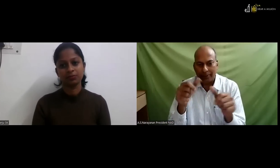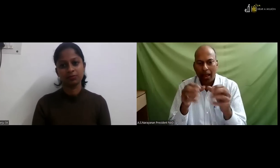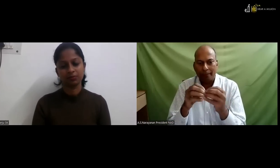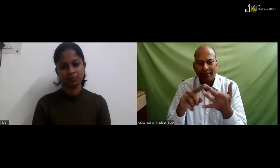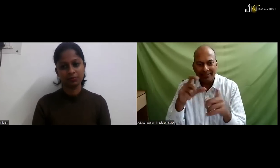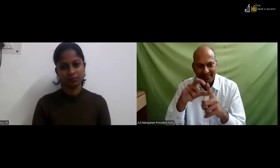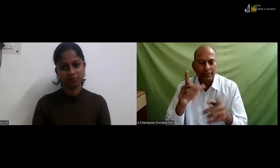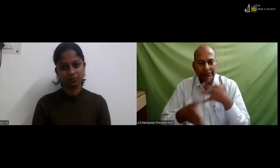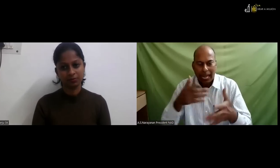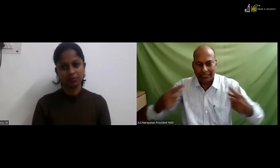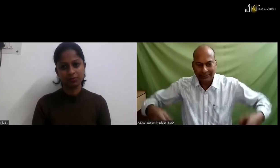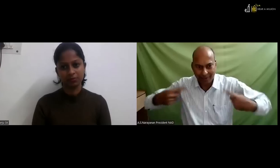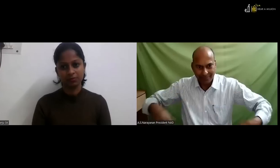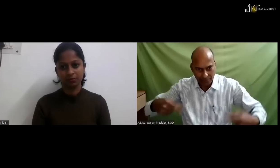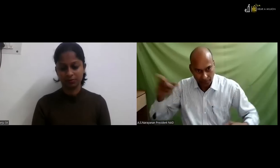rights.